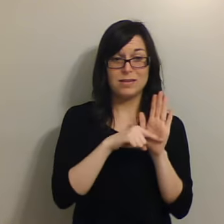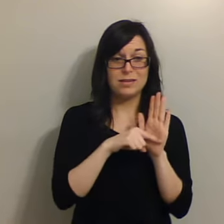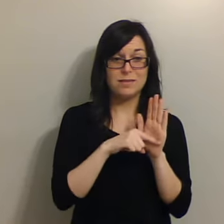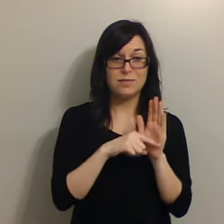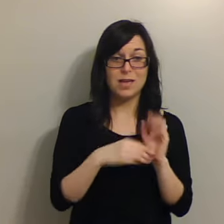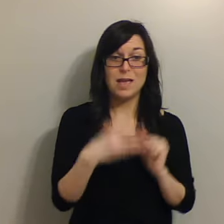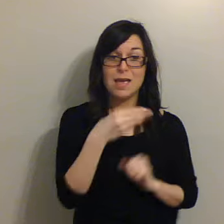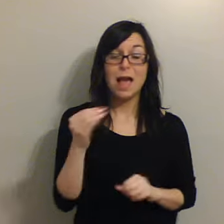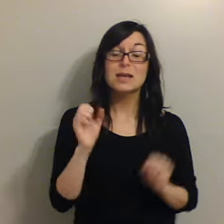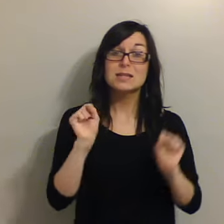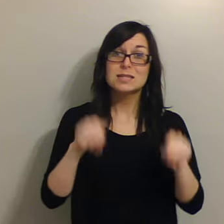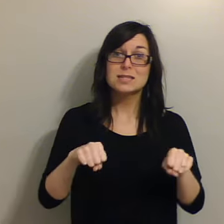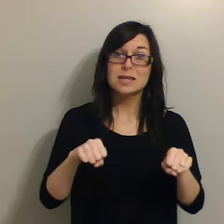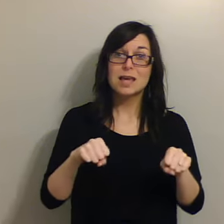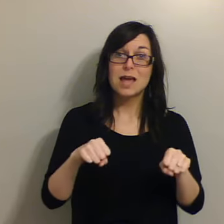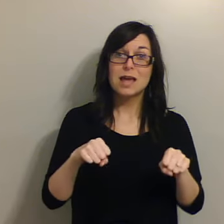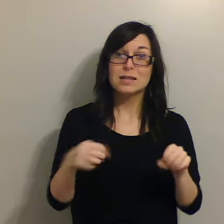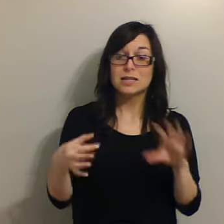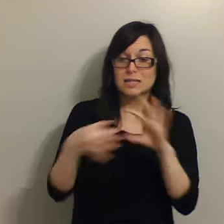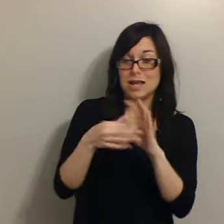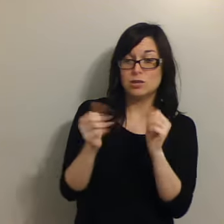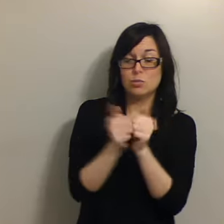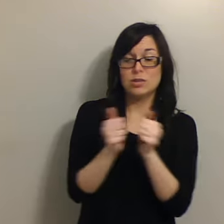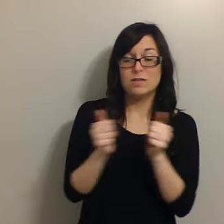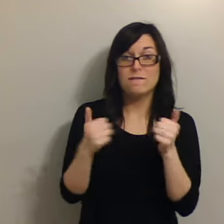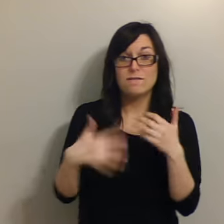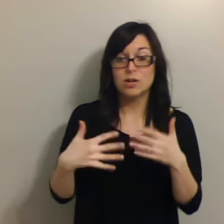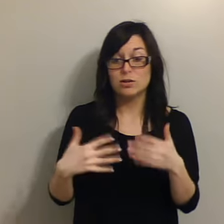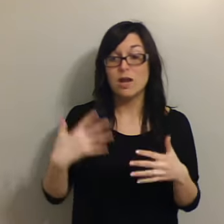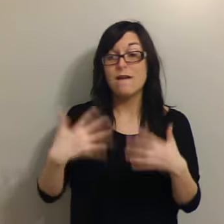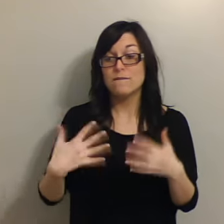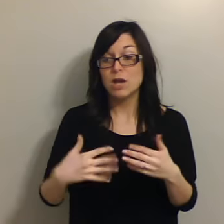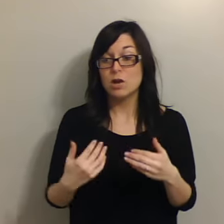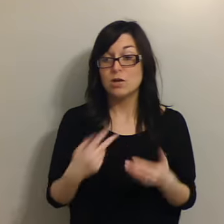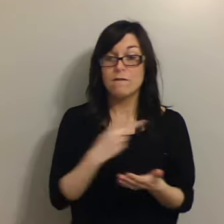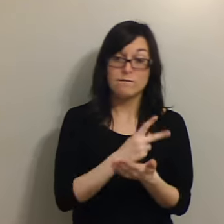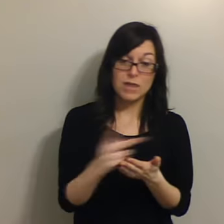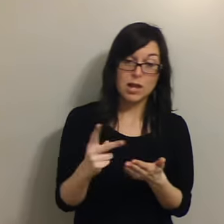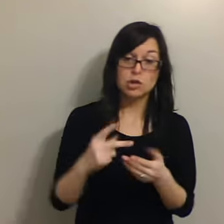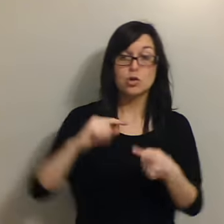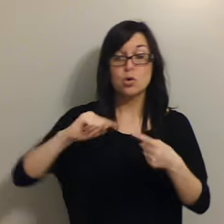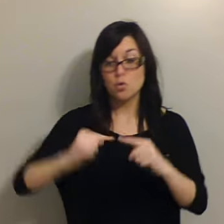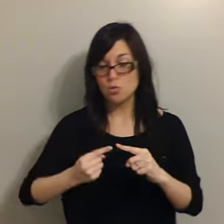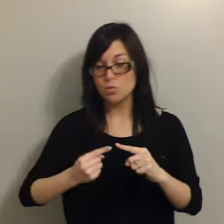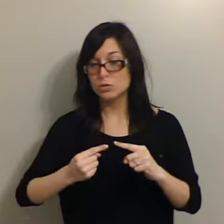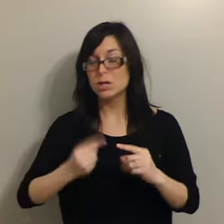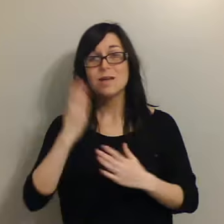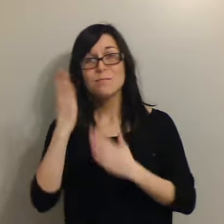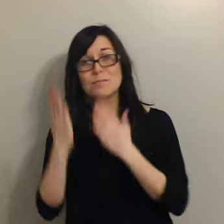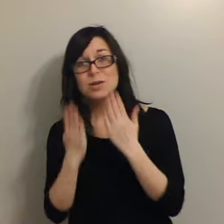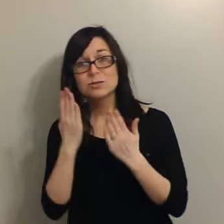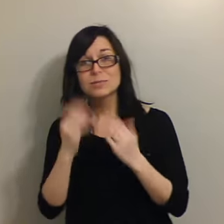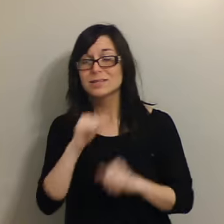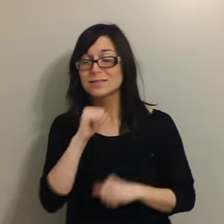on fear. Fear of failure, fear of being hurt, fear of being humiliated, fear of not having enough